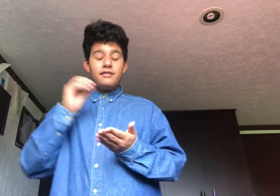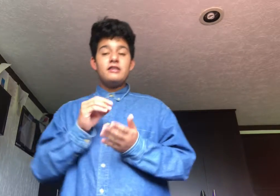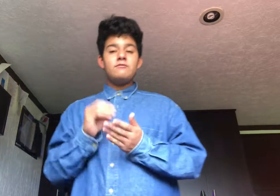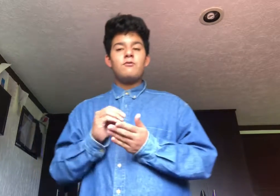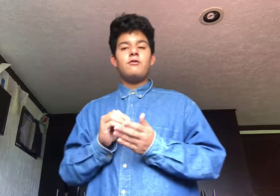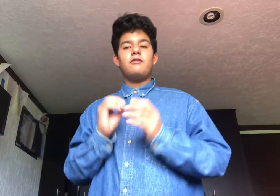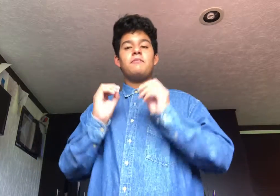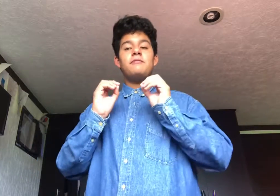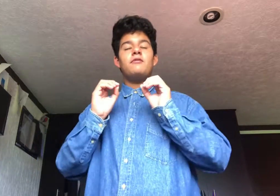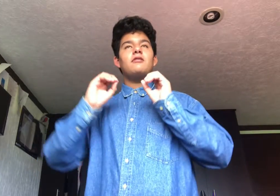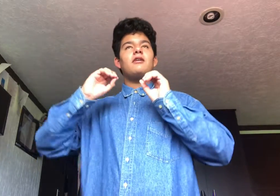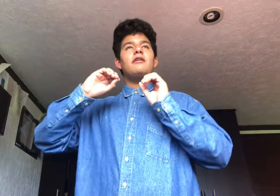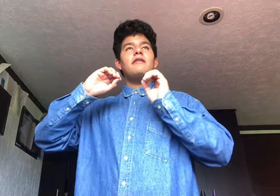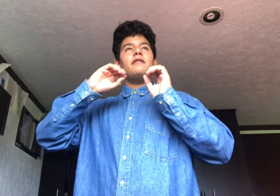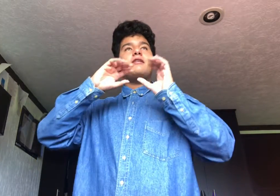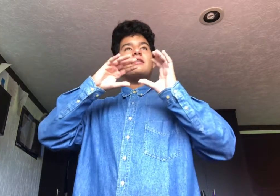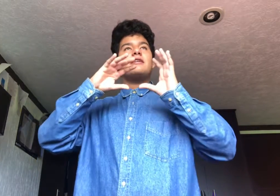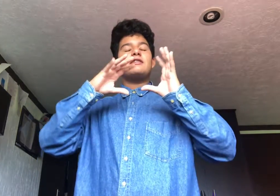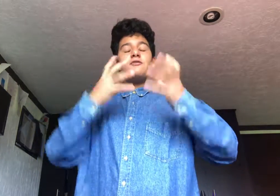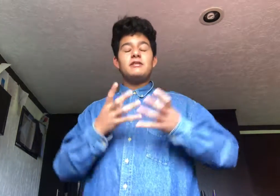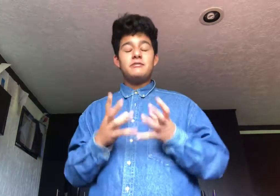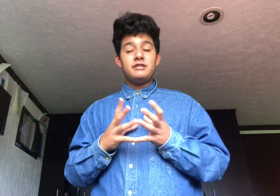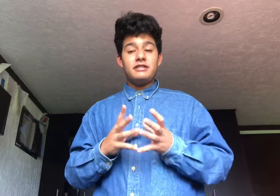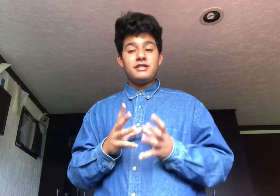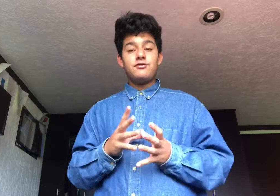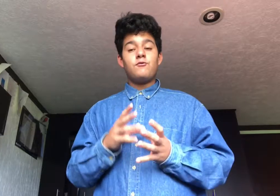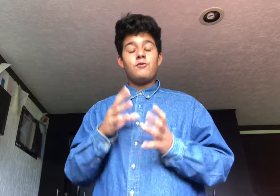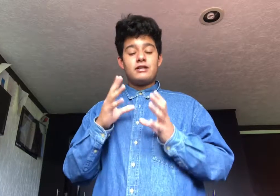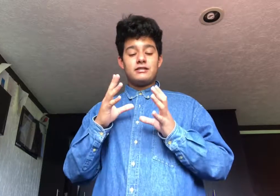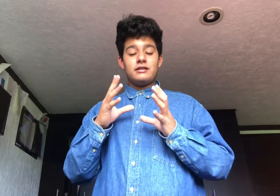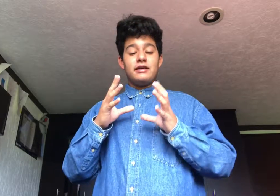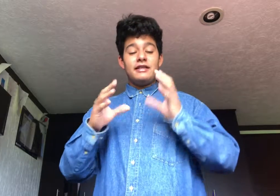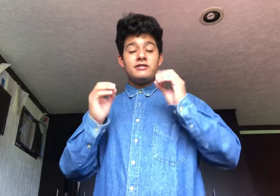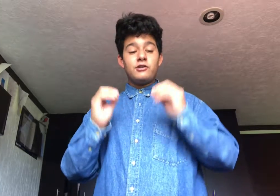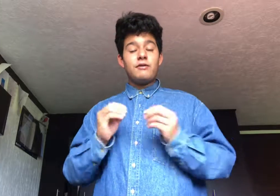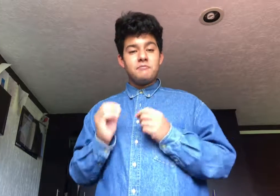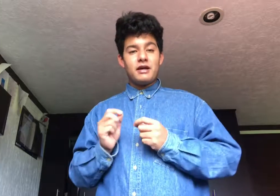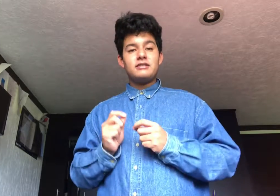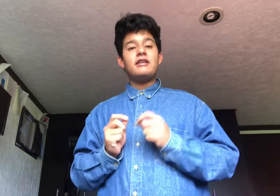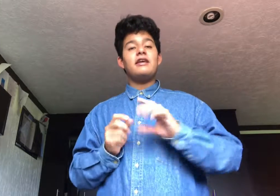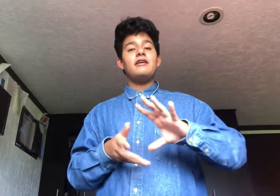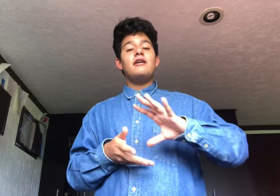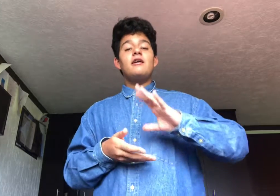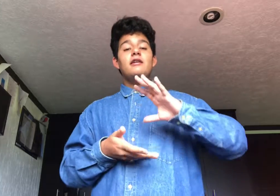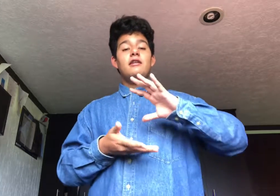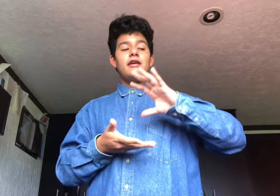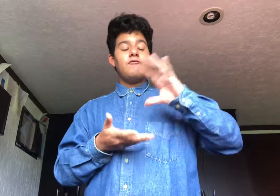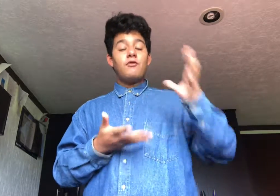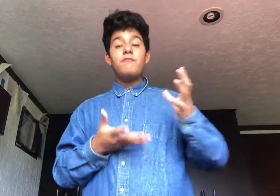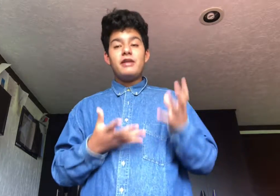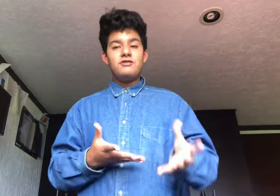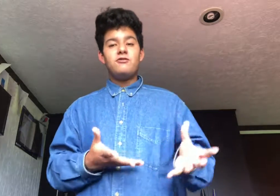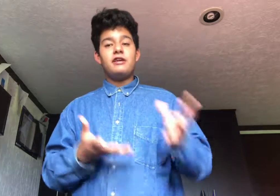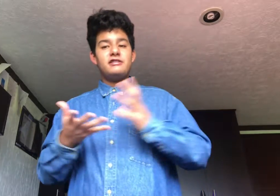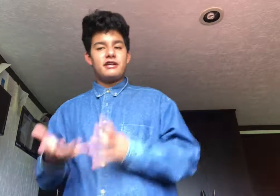this world, people, the human civilization was is so advanced that they involve nature in